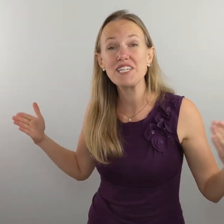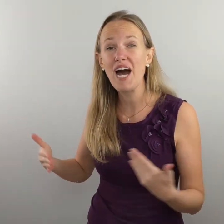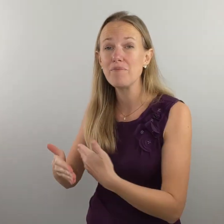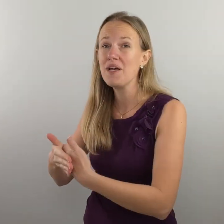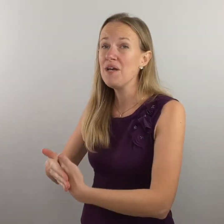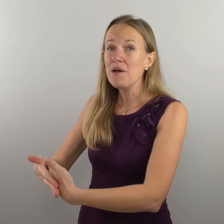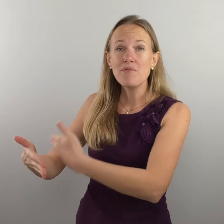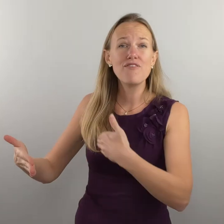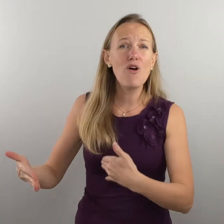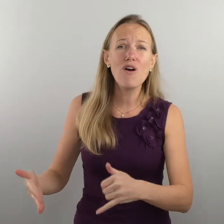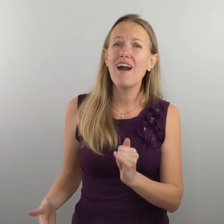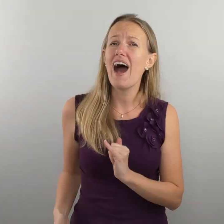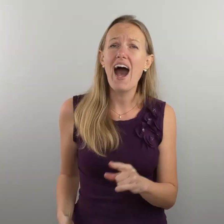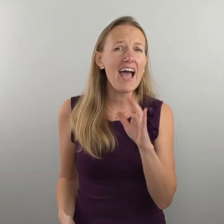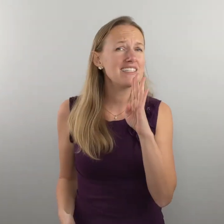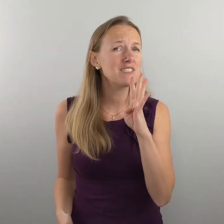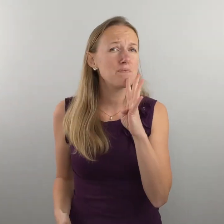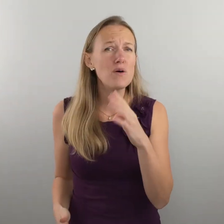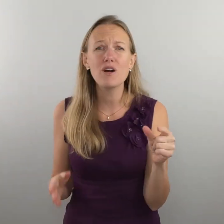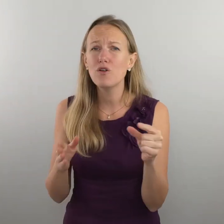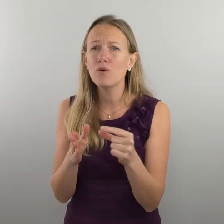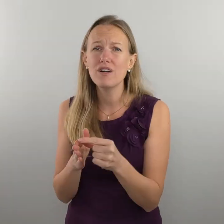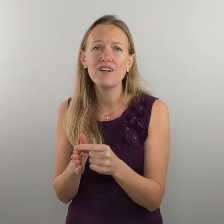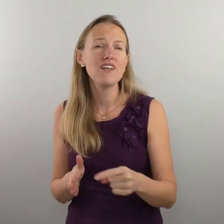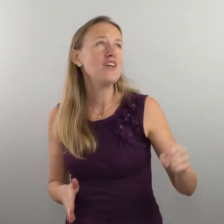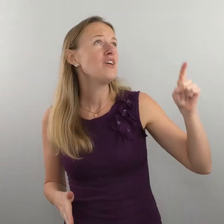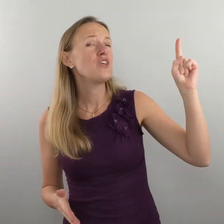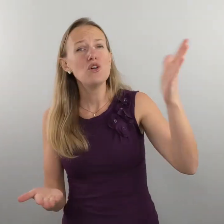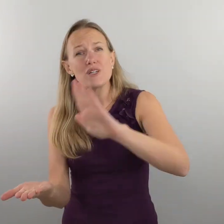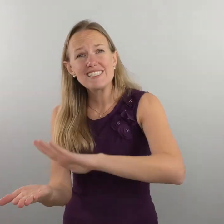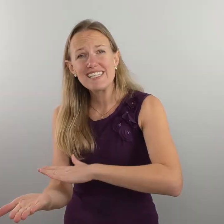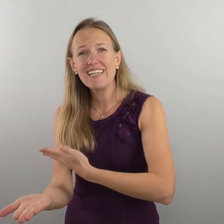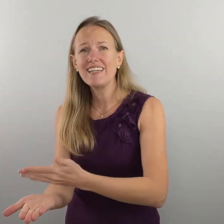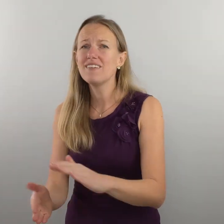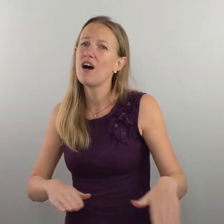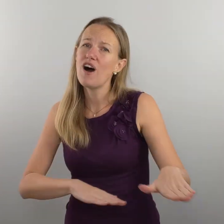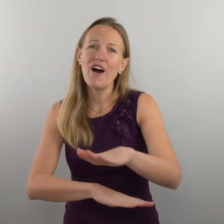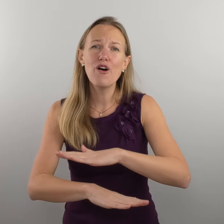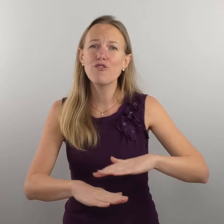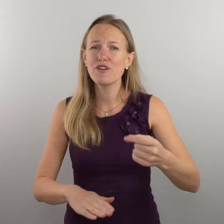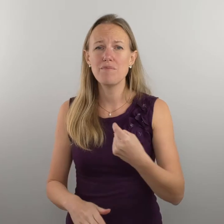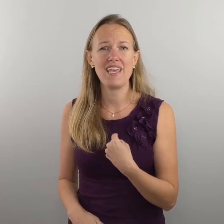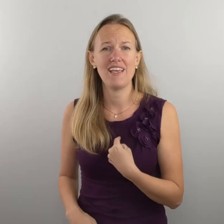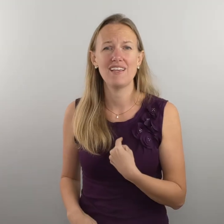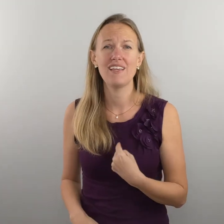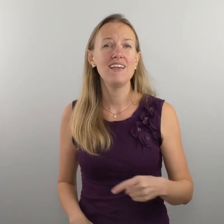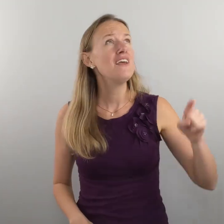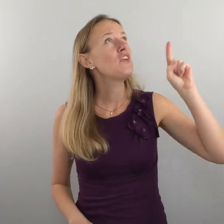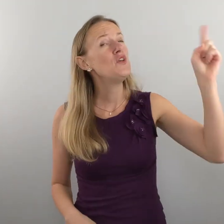top. Before I spoke a word, you were singing over me. You